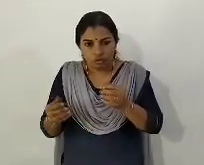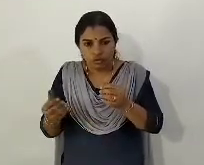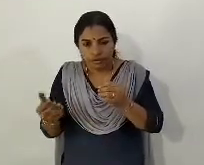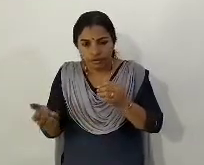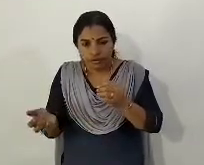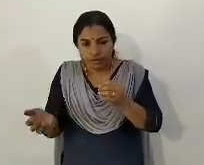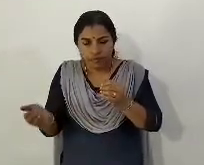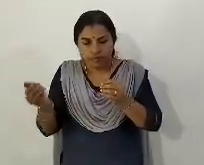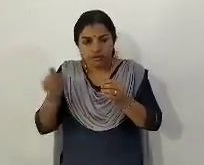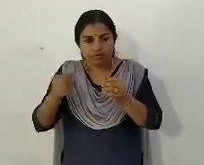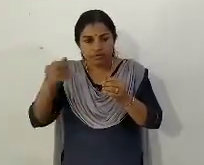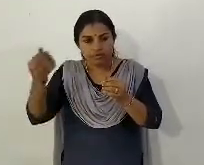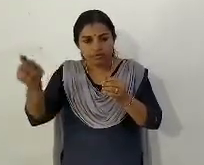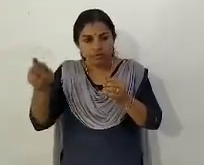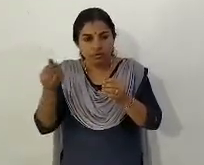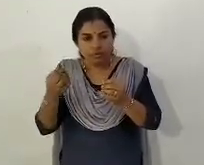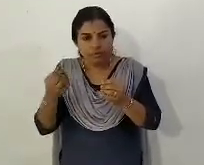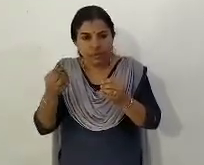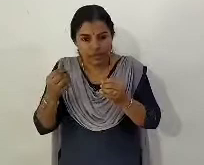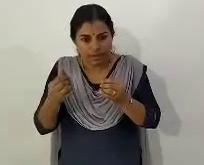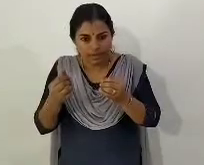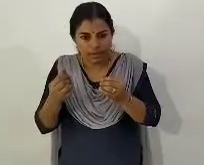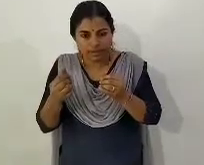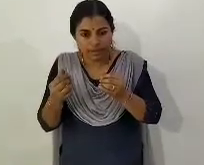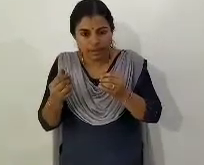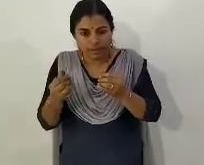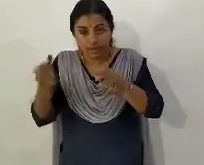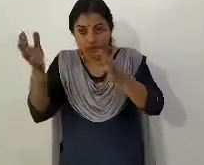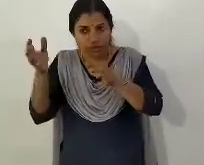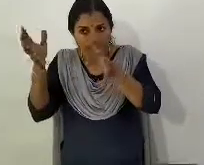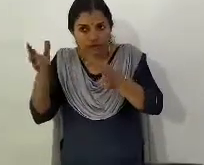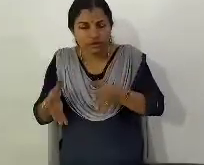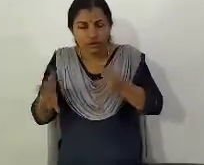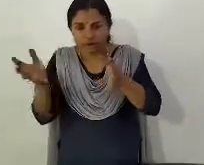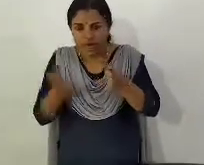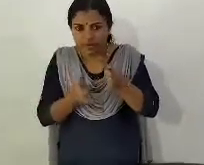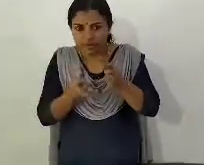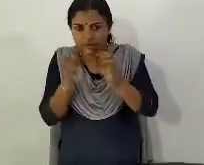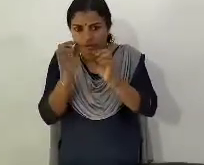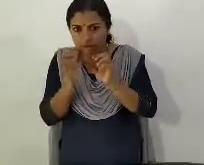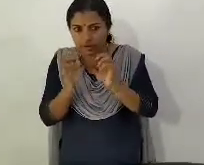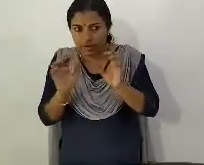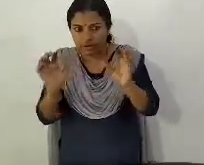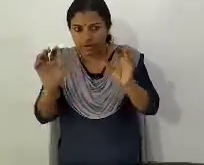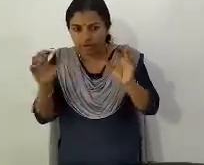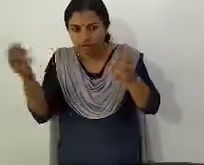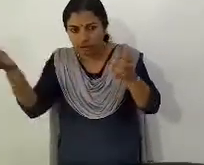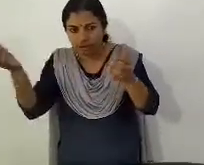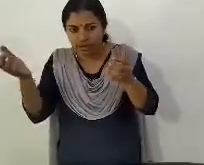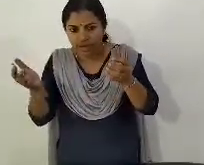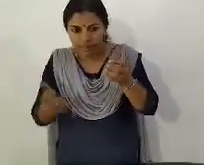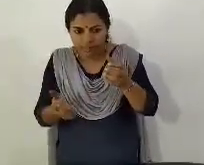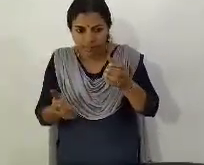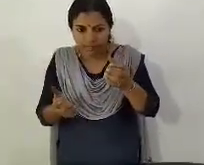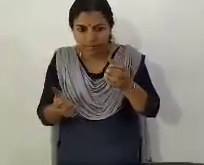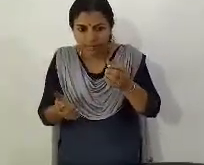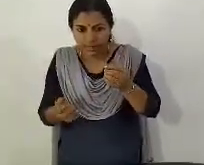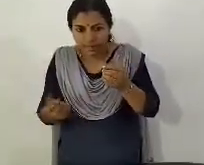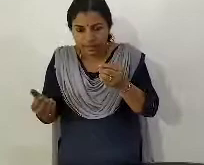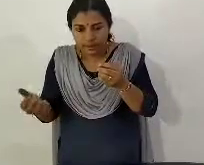So when we zoom the image, there is no limit of canvas, but when we zoom the image,